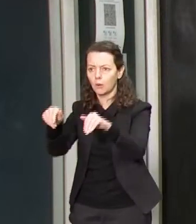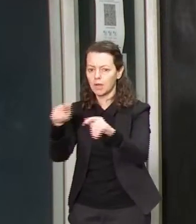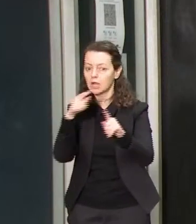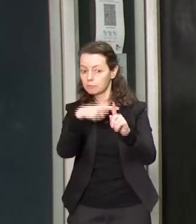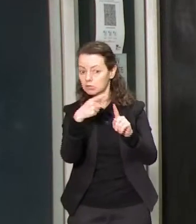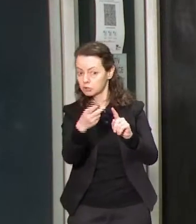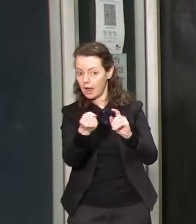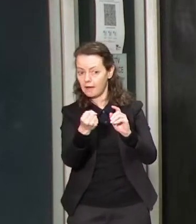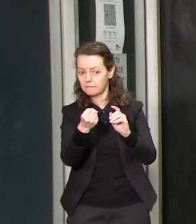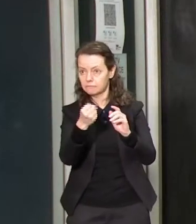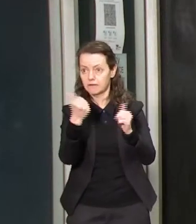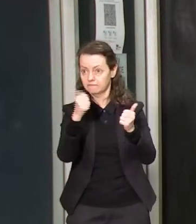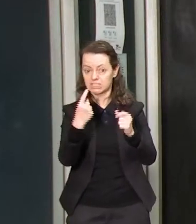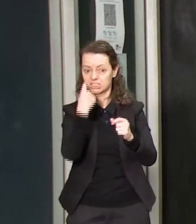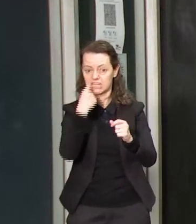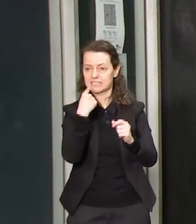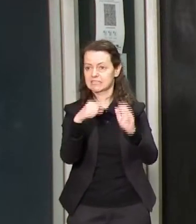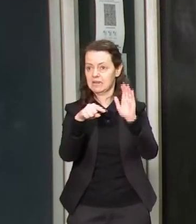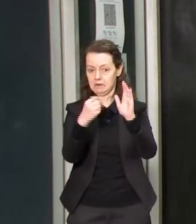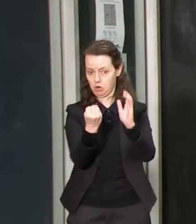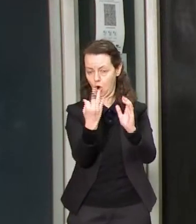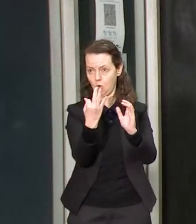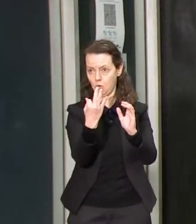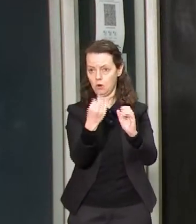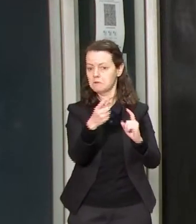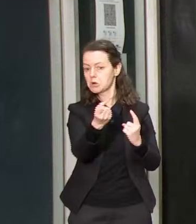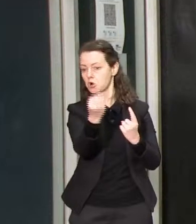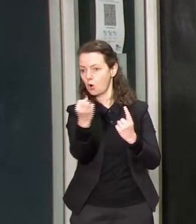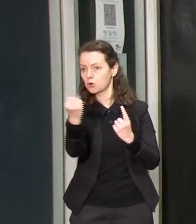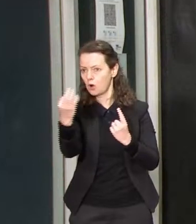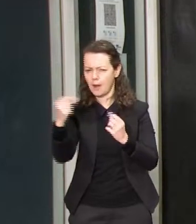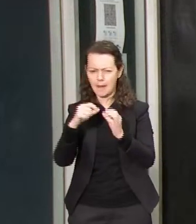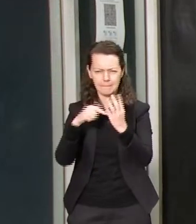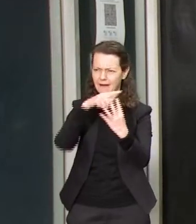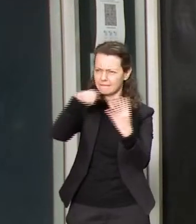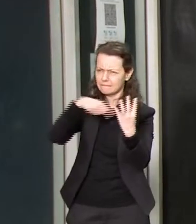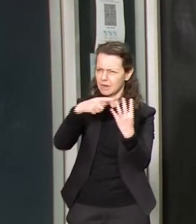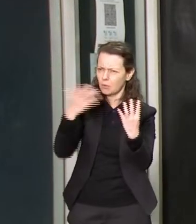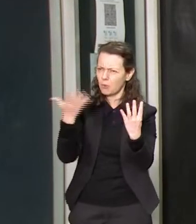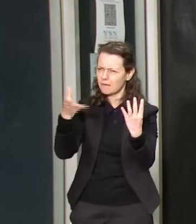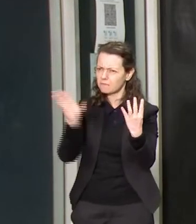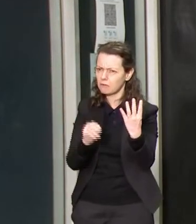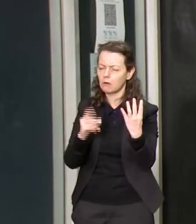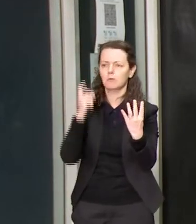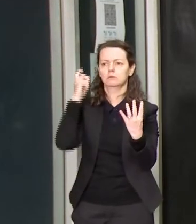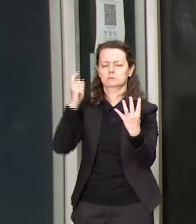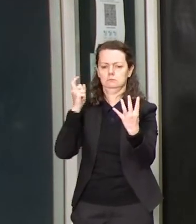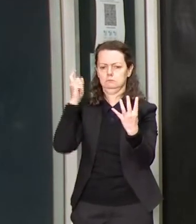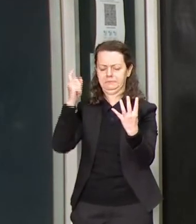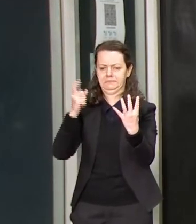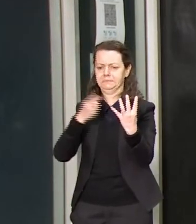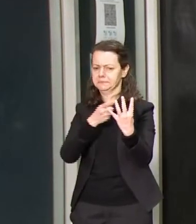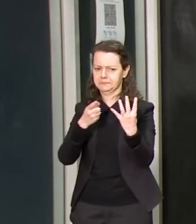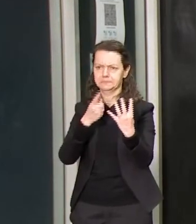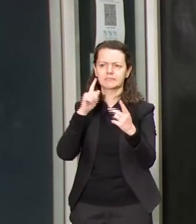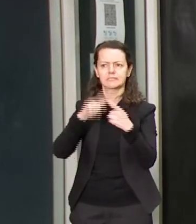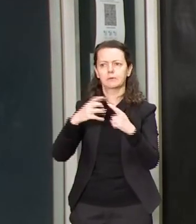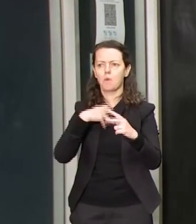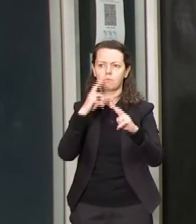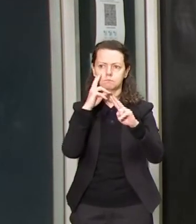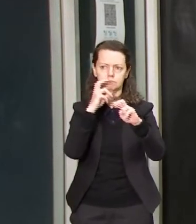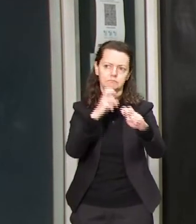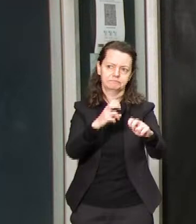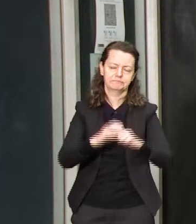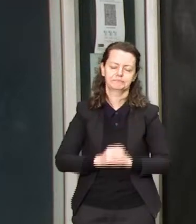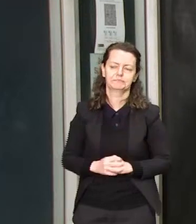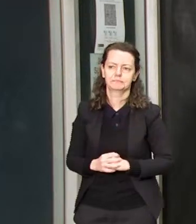negative, but we, again, need to look as to where they might have acquired their infection and keep investigating all of those